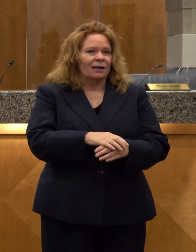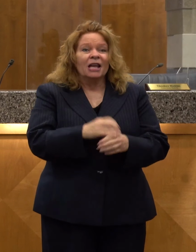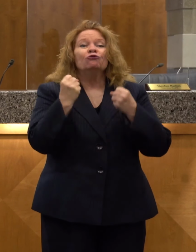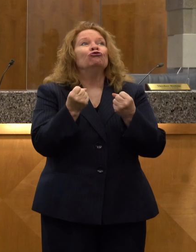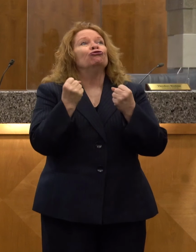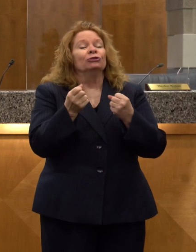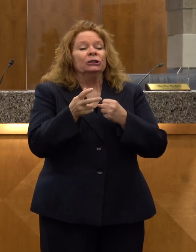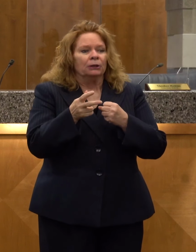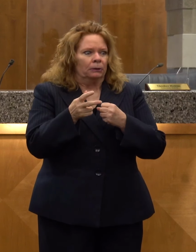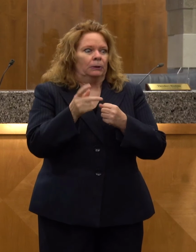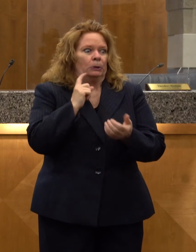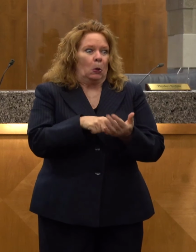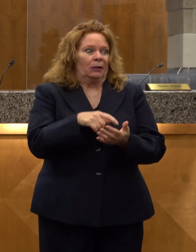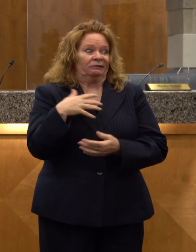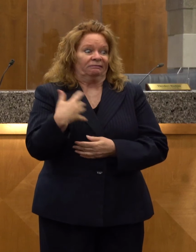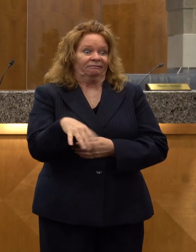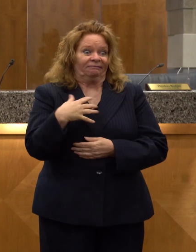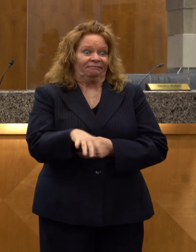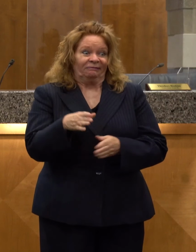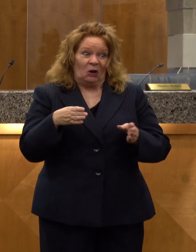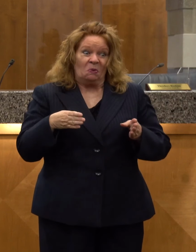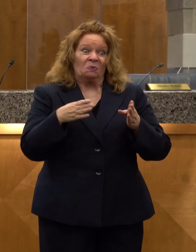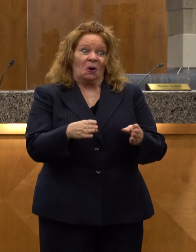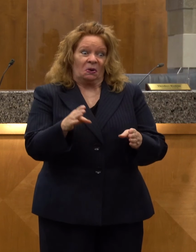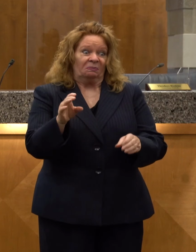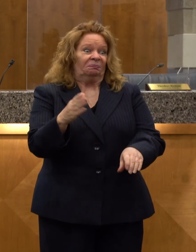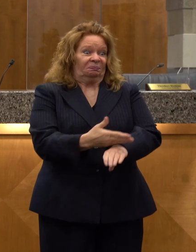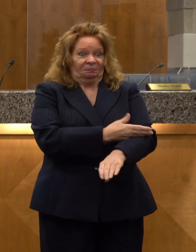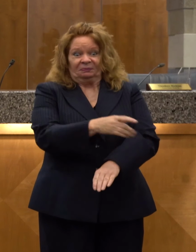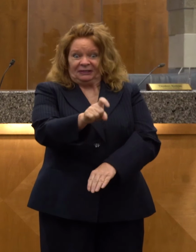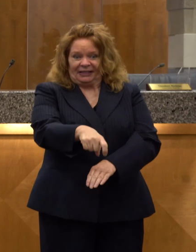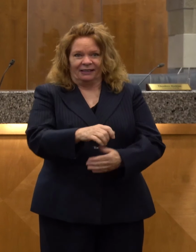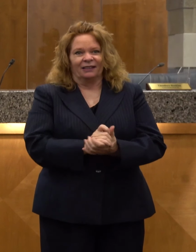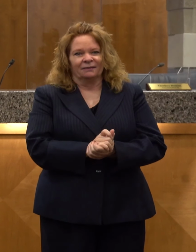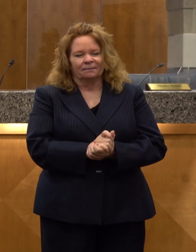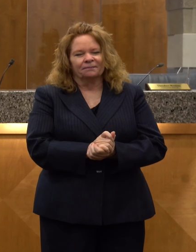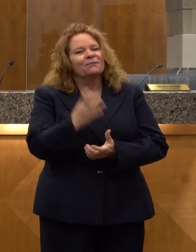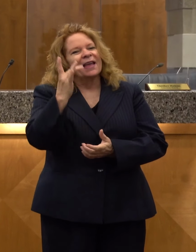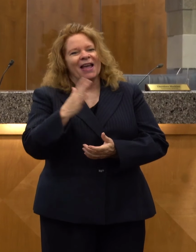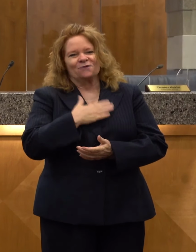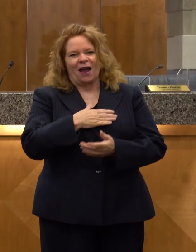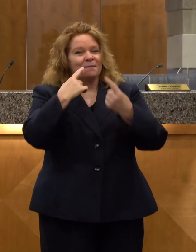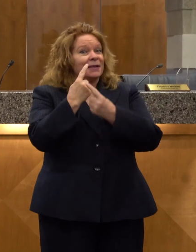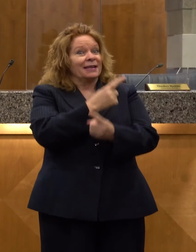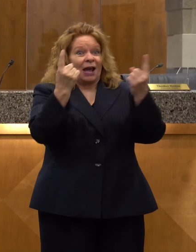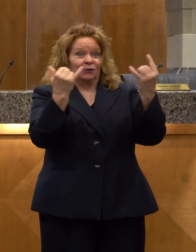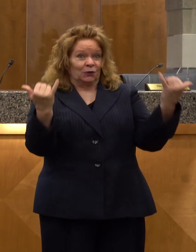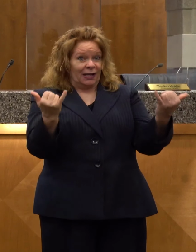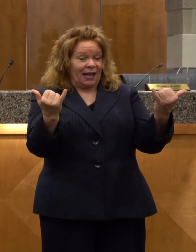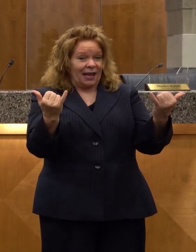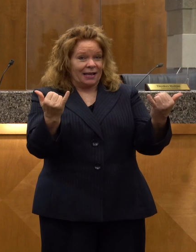road is all it takes to say, wow, this road needs work. And that's why we're happy to announce today that we